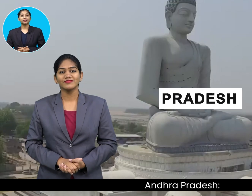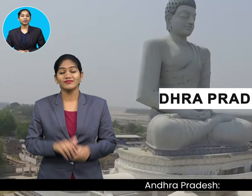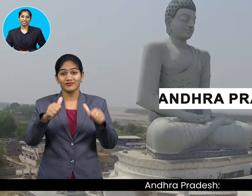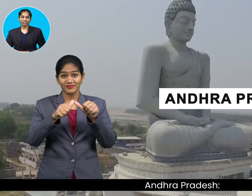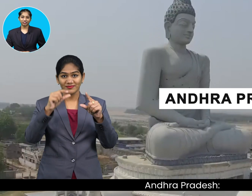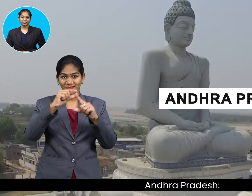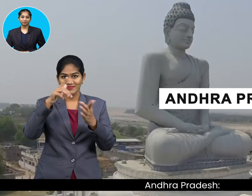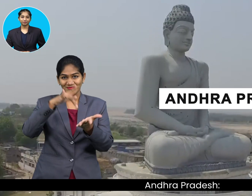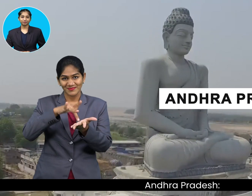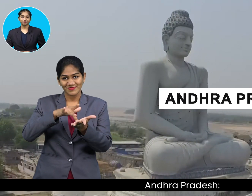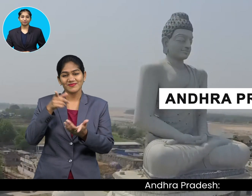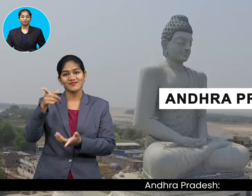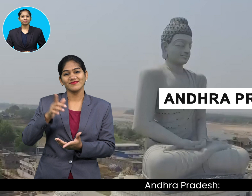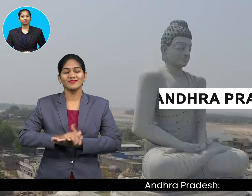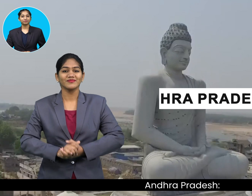Andhra Pradesh.